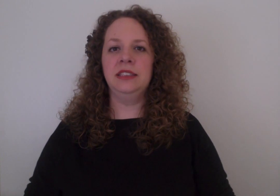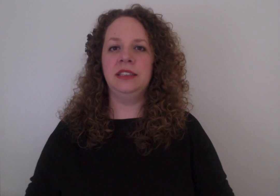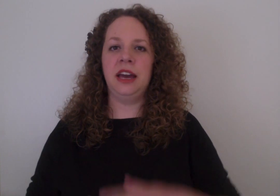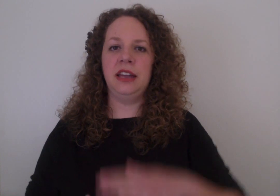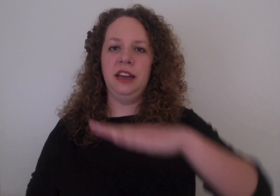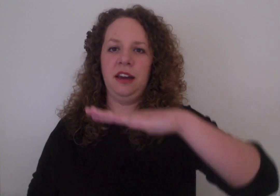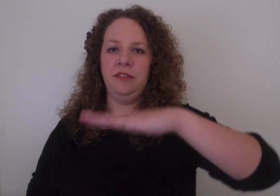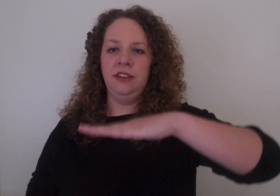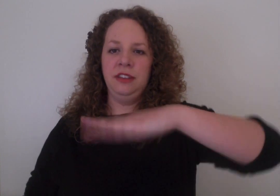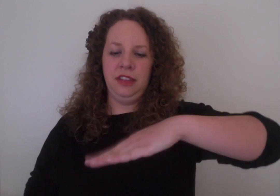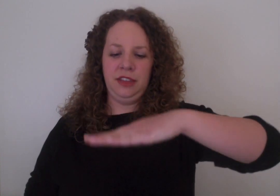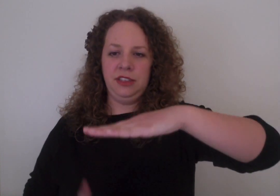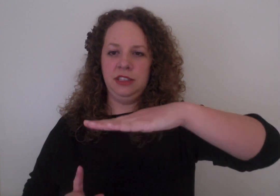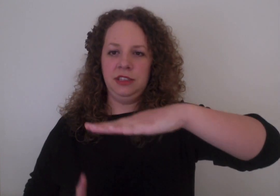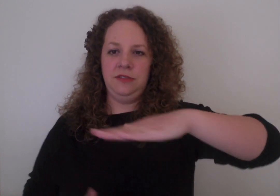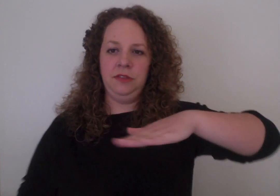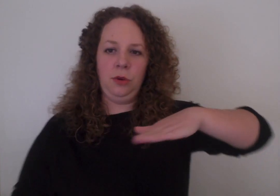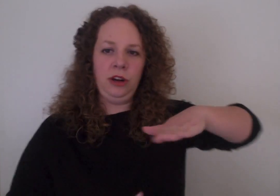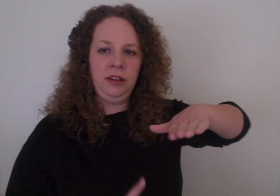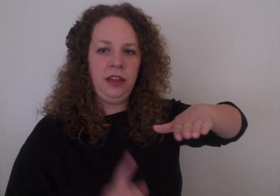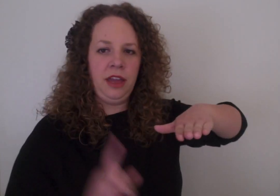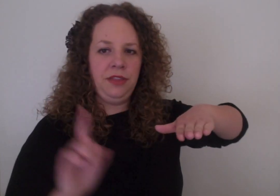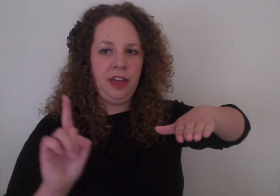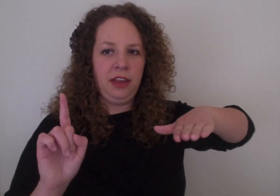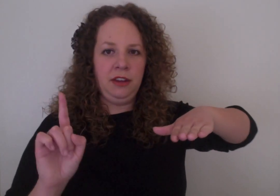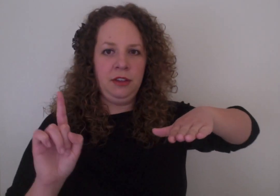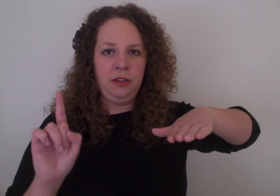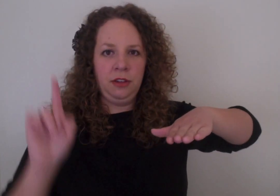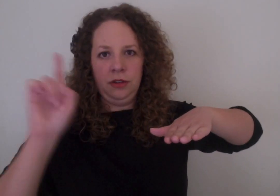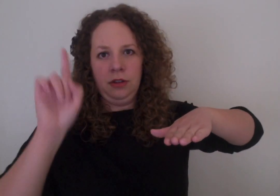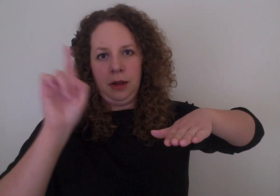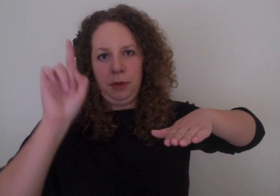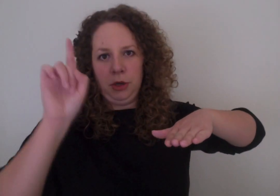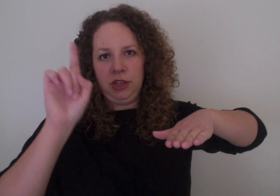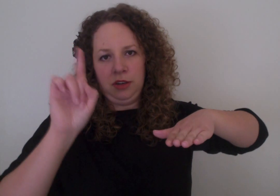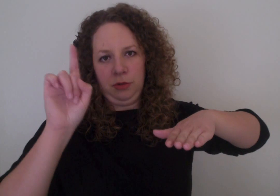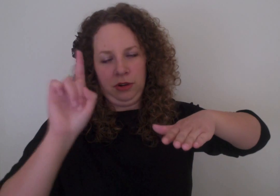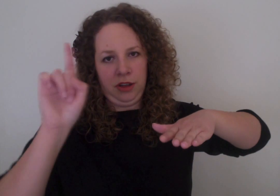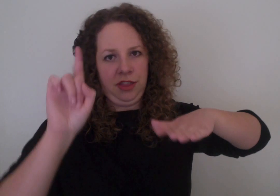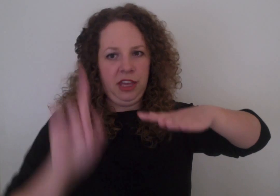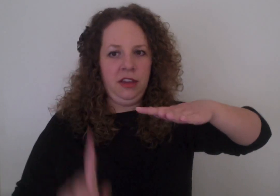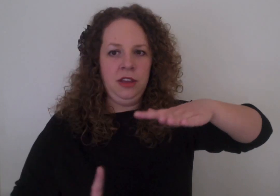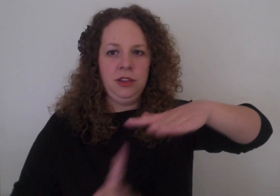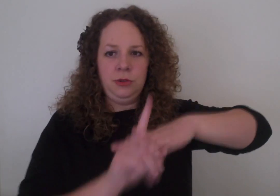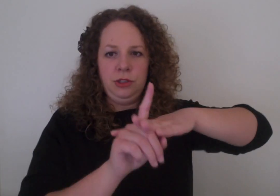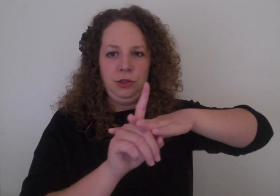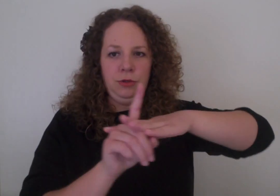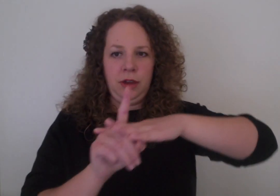the idea of like this is the floor, and then a person or a thing is going to